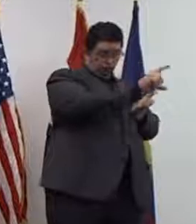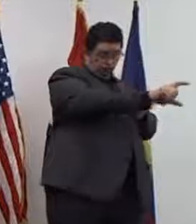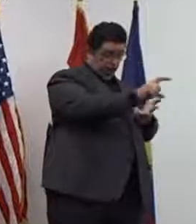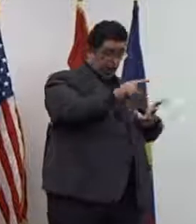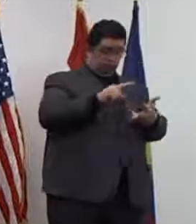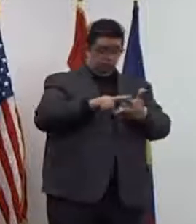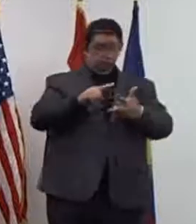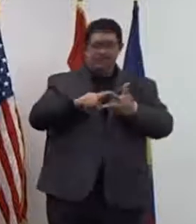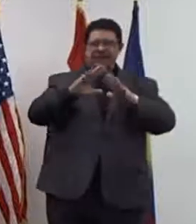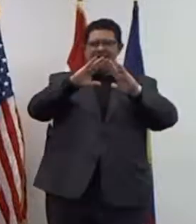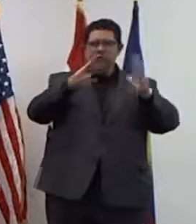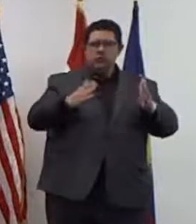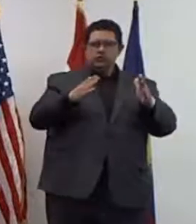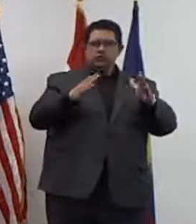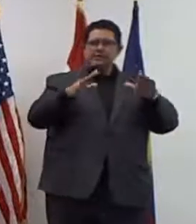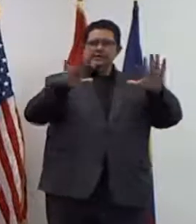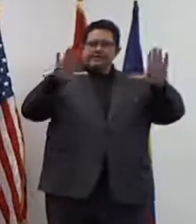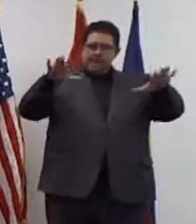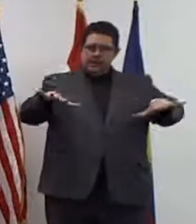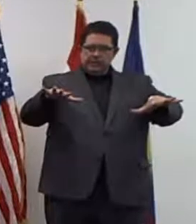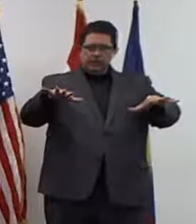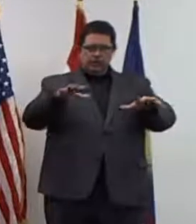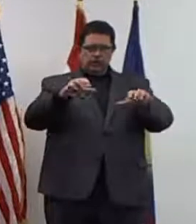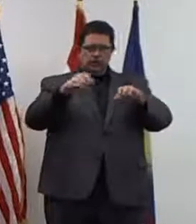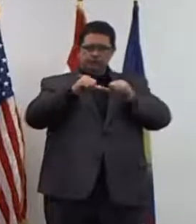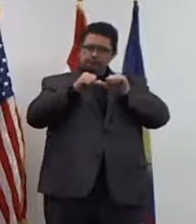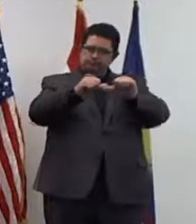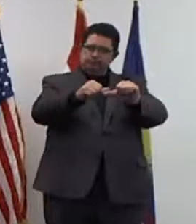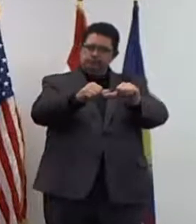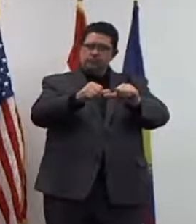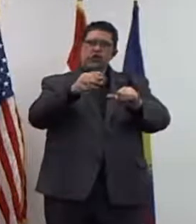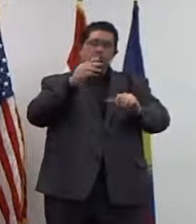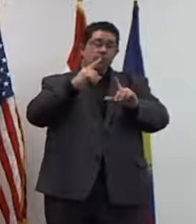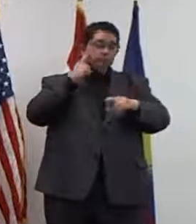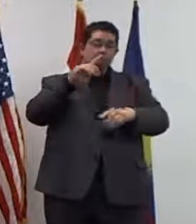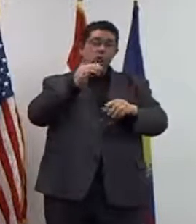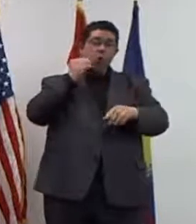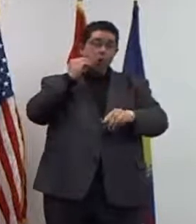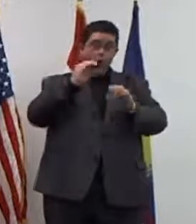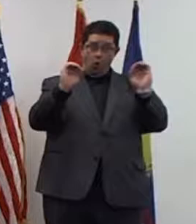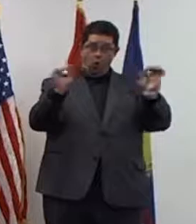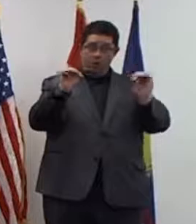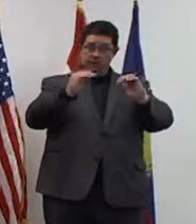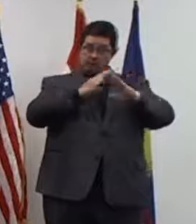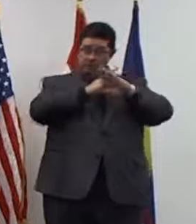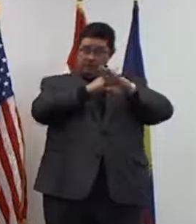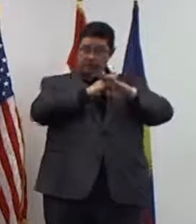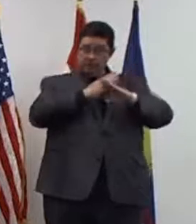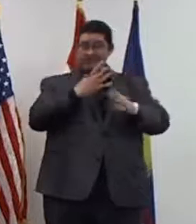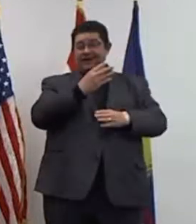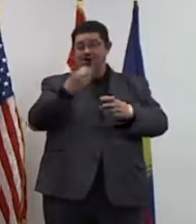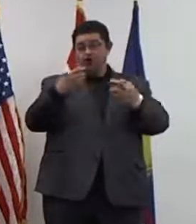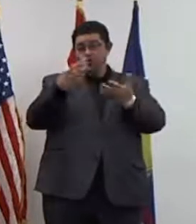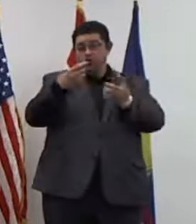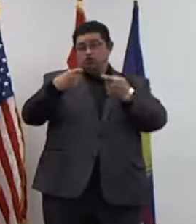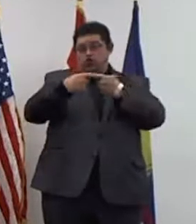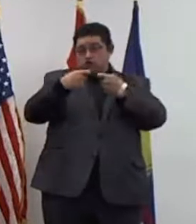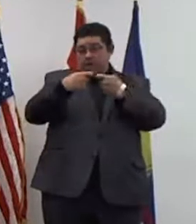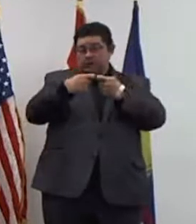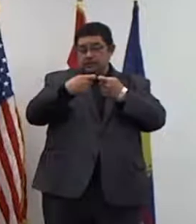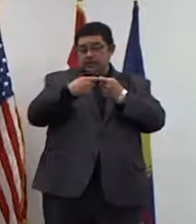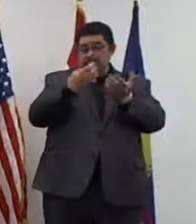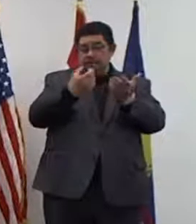housing stabilization will be broken down into housing prevention or homelessness prevention, as well as housing and utility assistance. Under